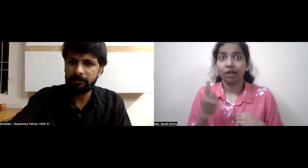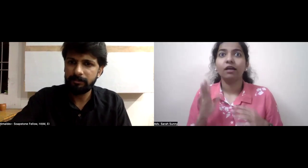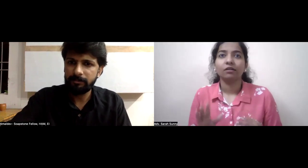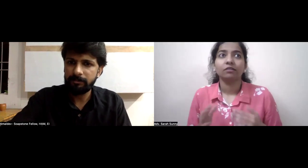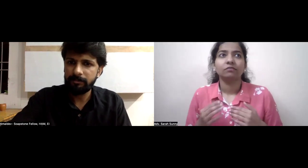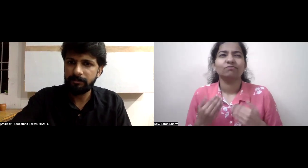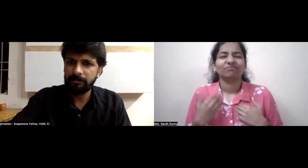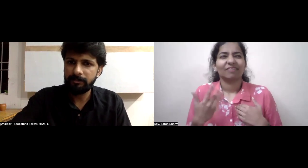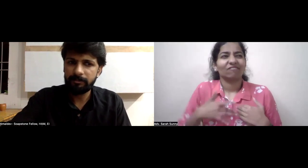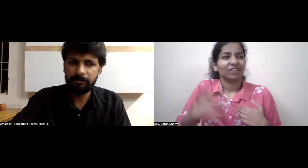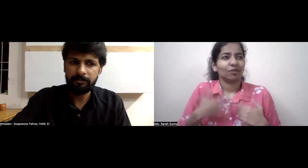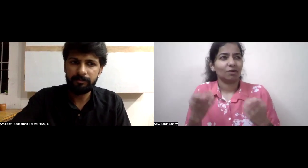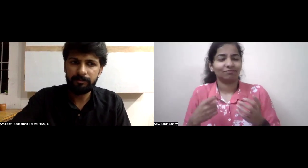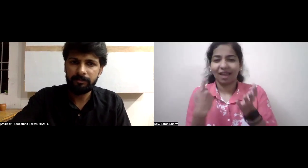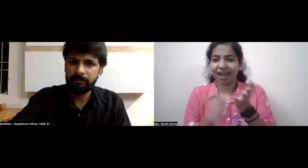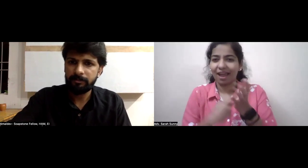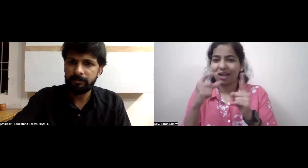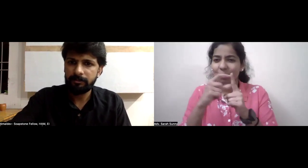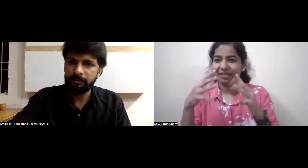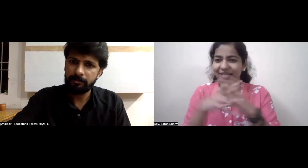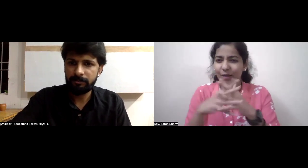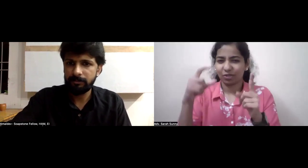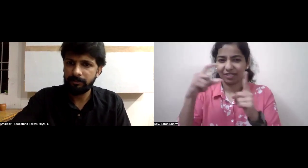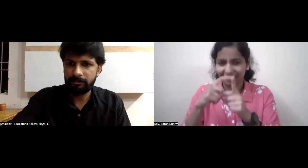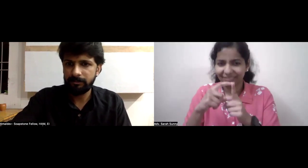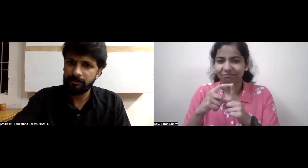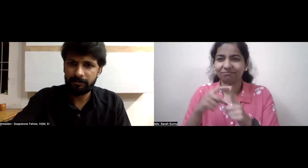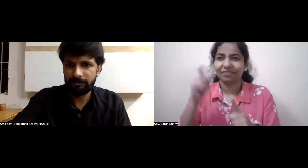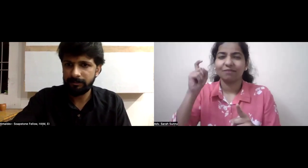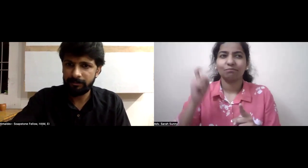well, I am a deaf lawyer, so